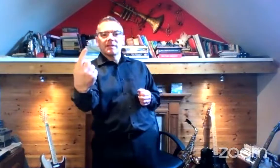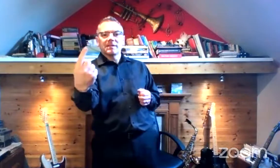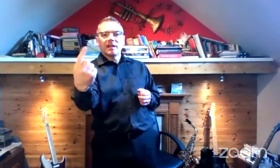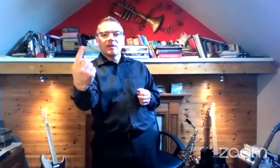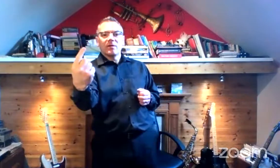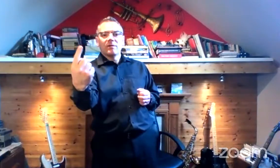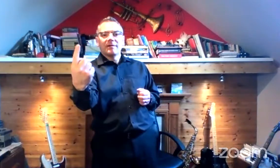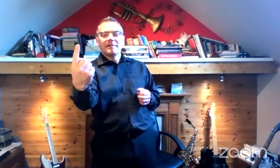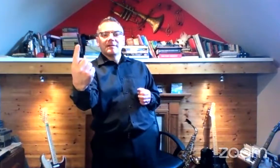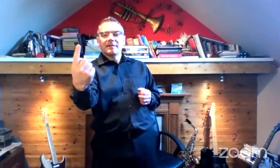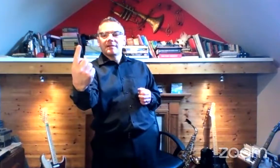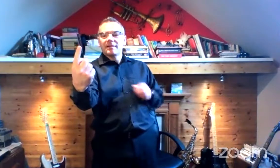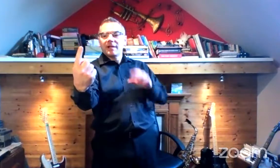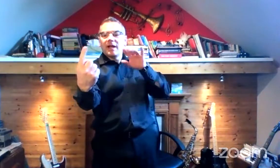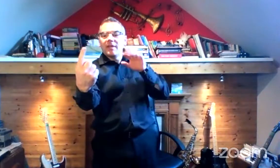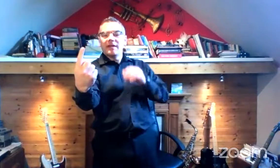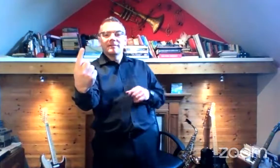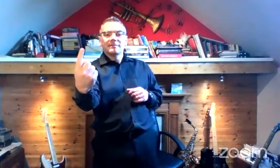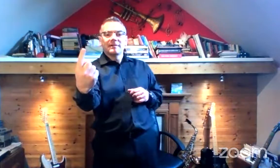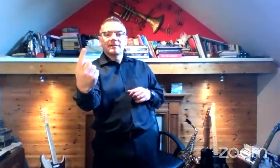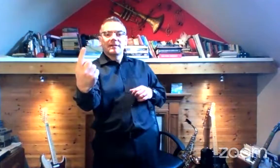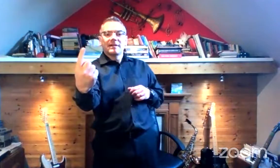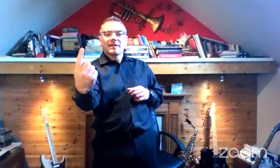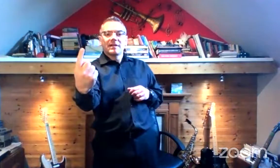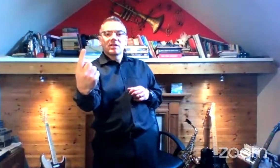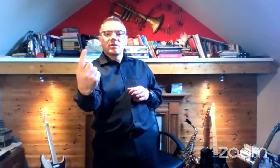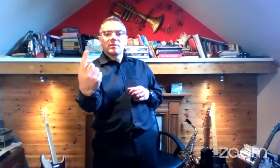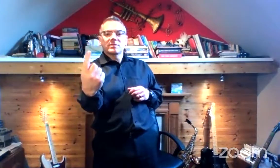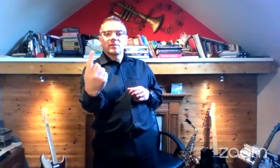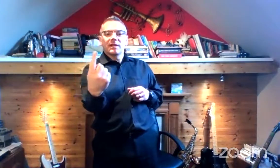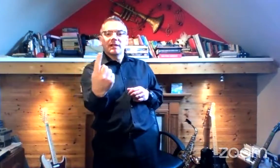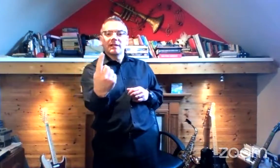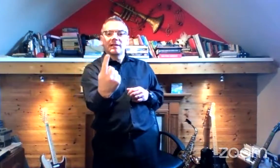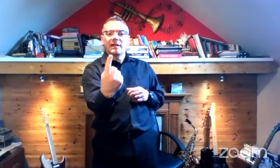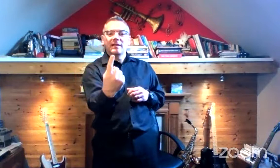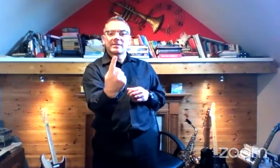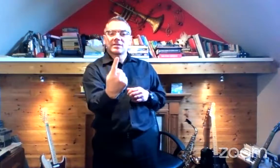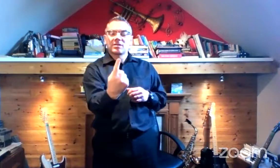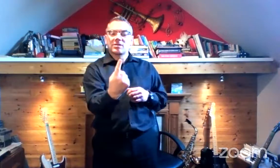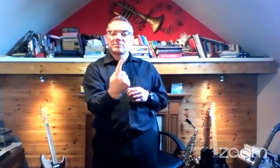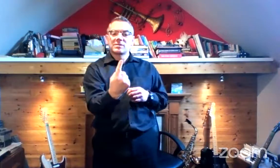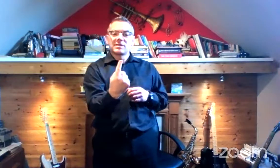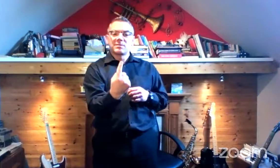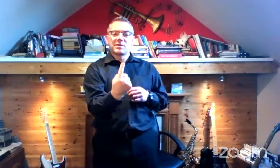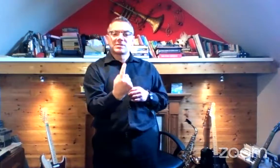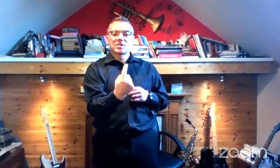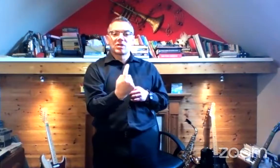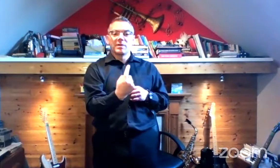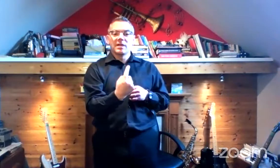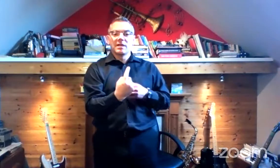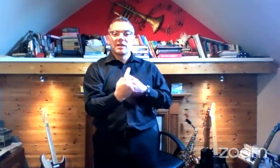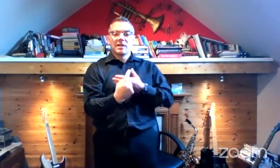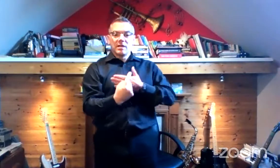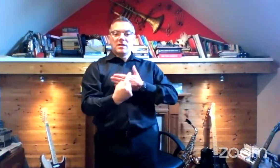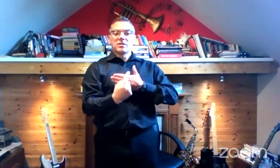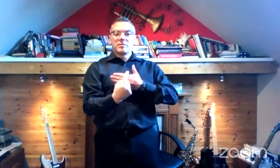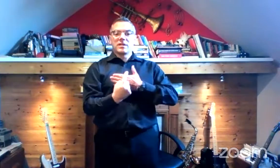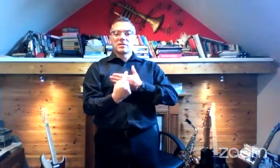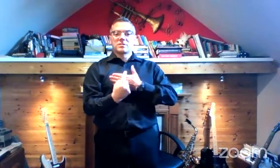There's, hello. Hi there. Come this way. And it's going to come, this person's coming. And you're going to make a